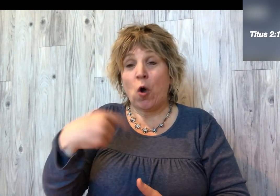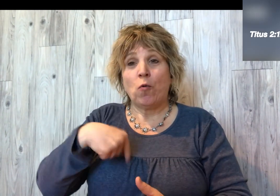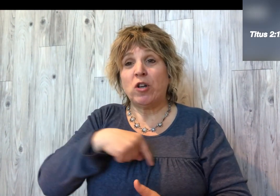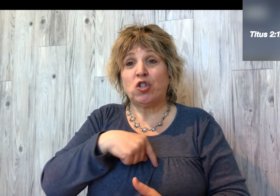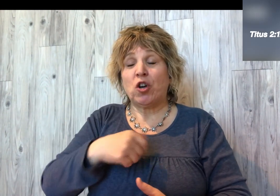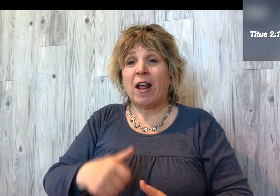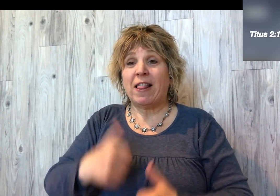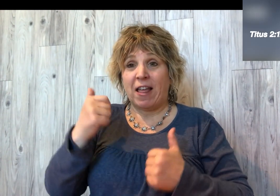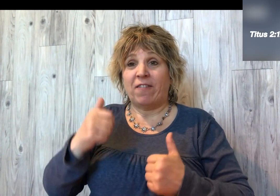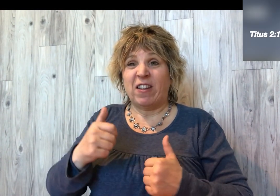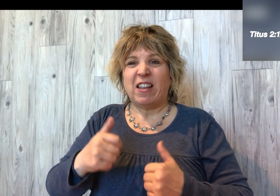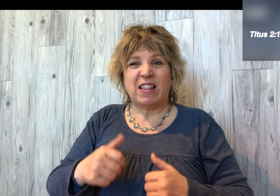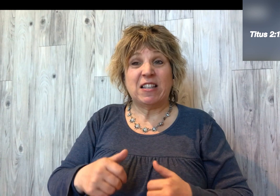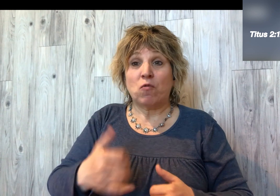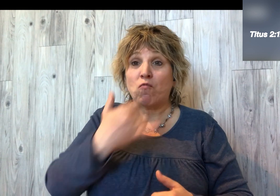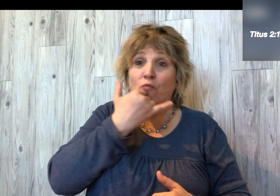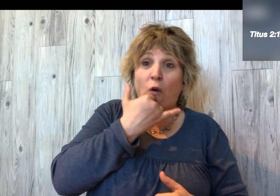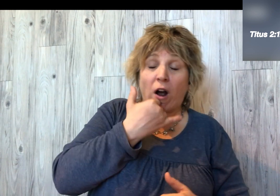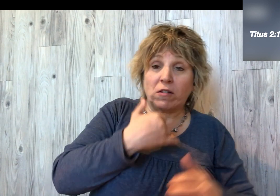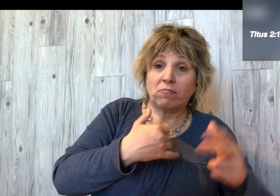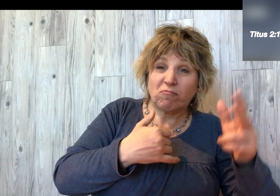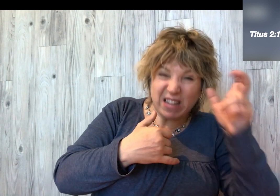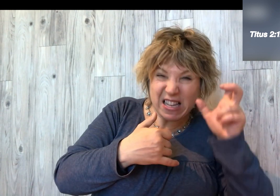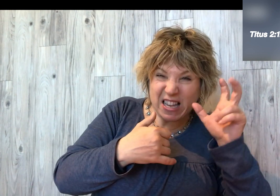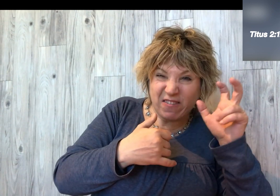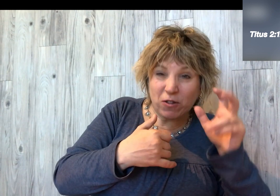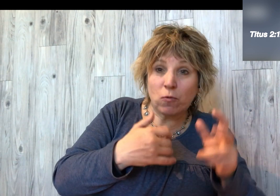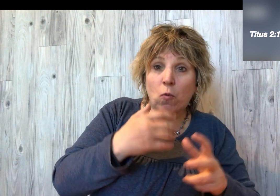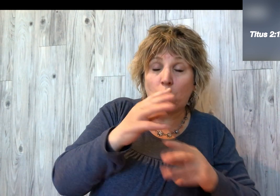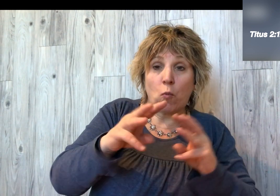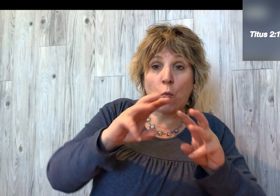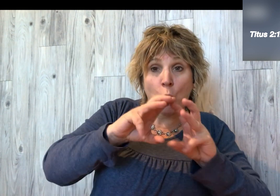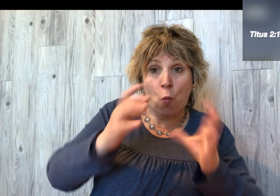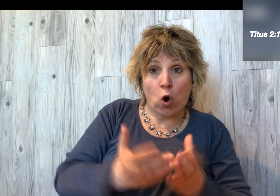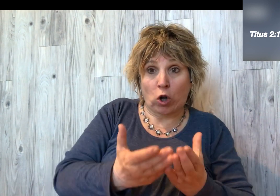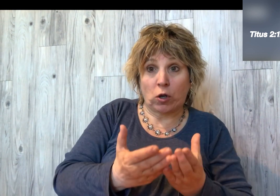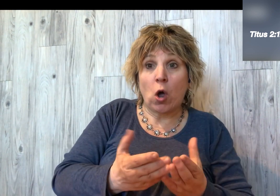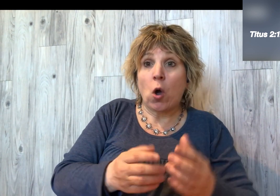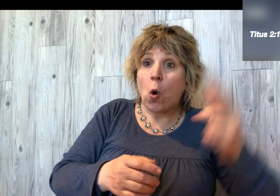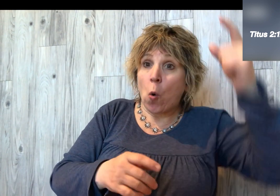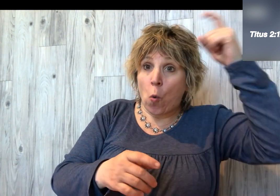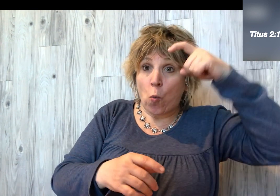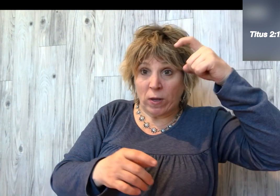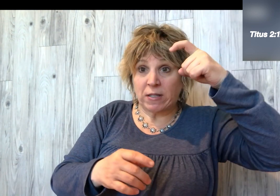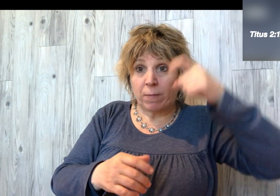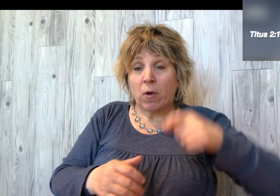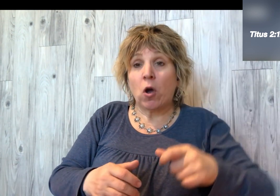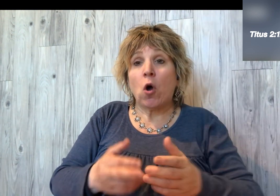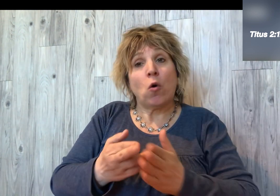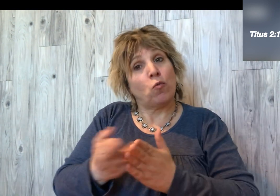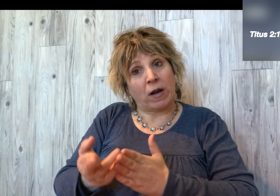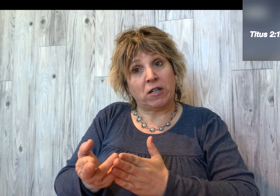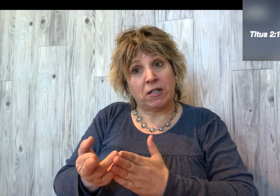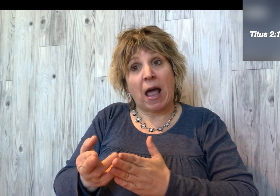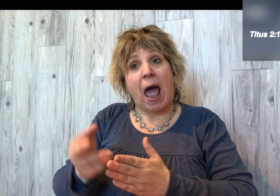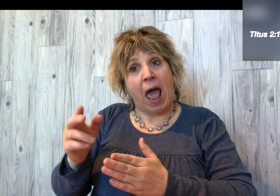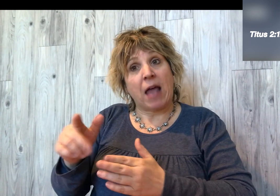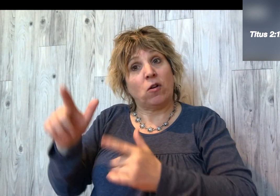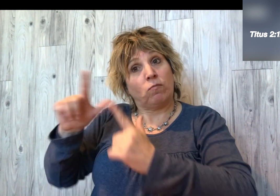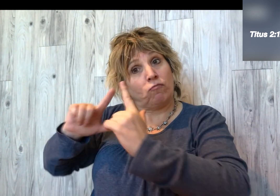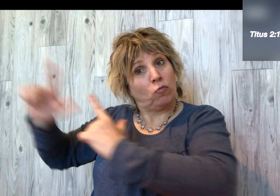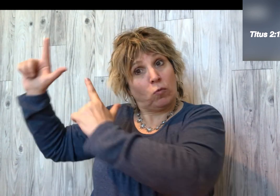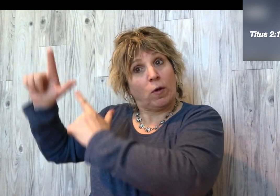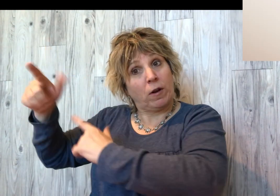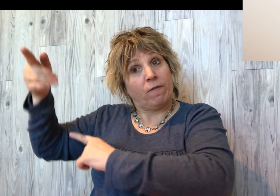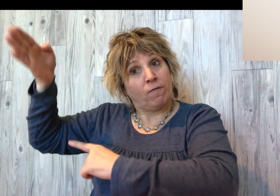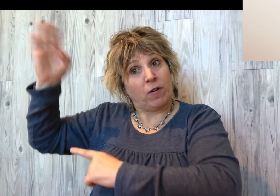live in this evil world with three things. Let's watch this: wisdom, righteousness, and devotion